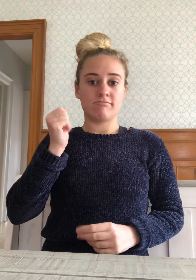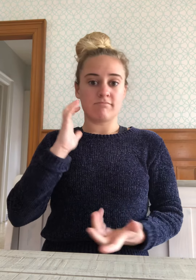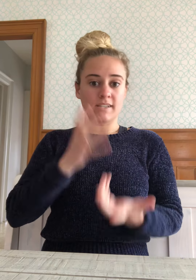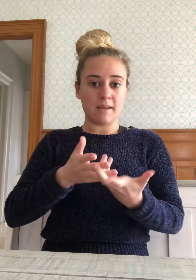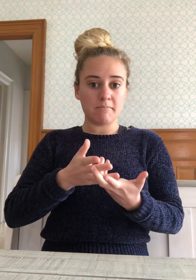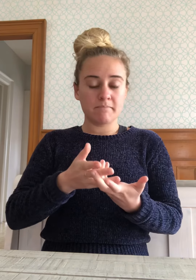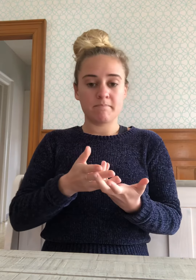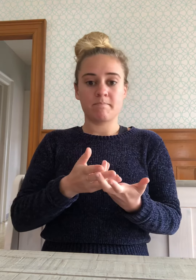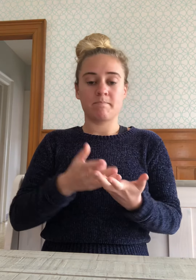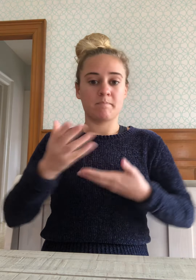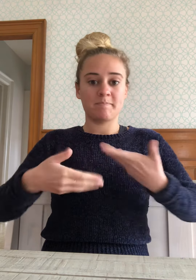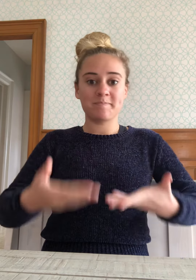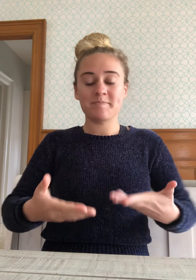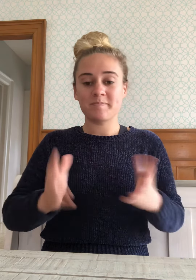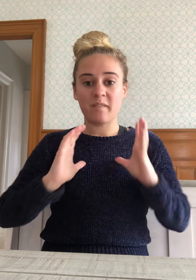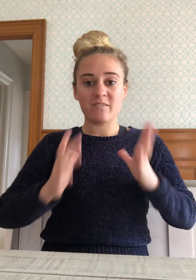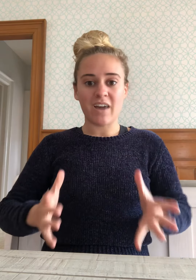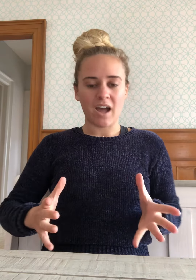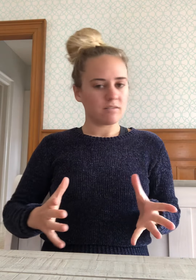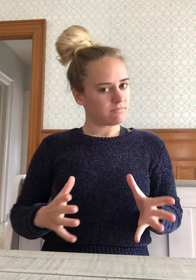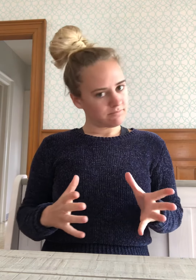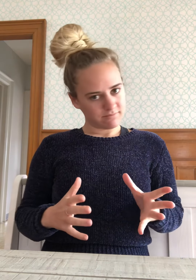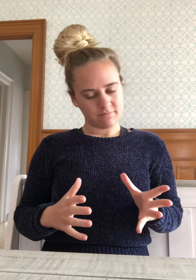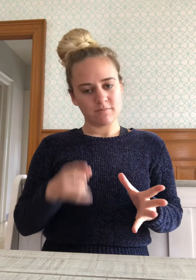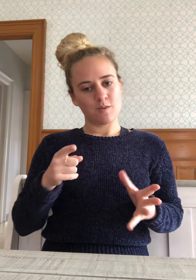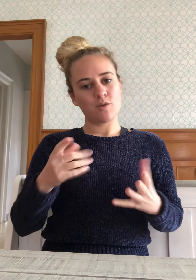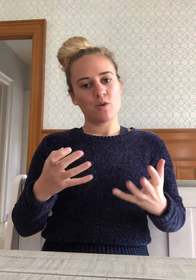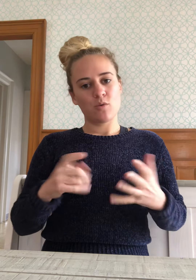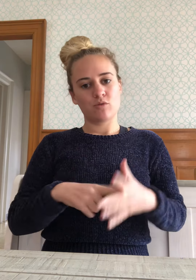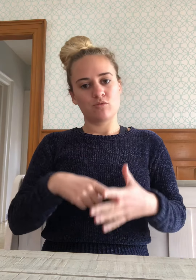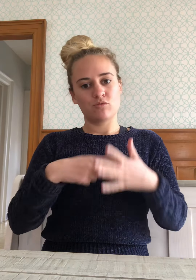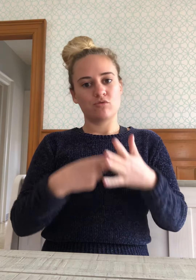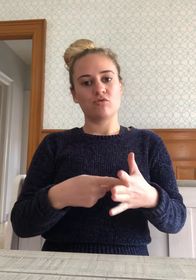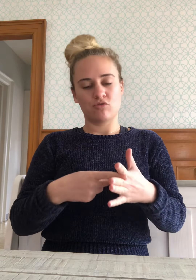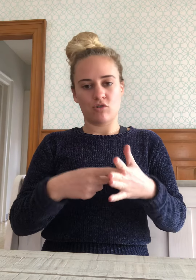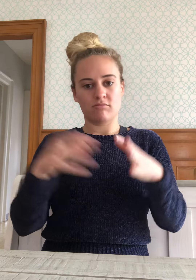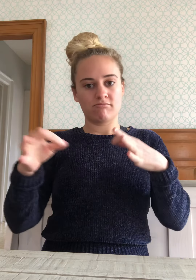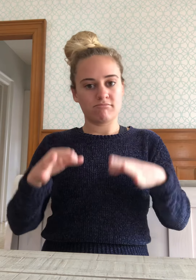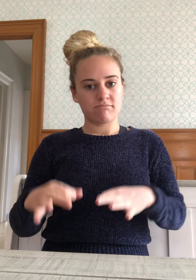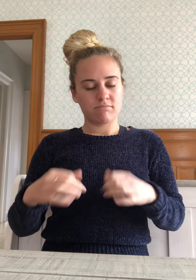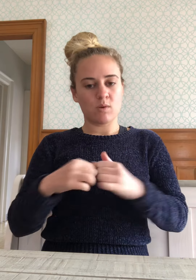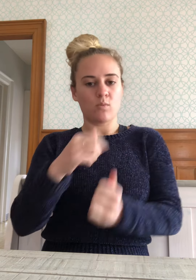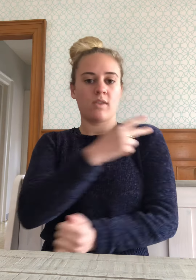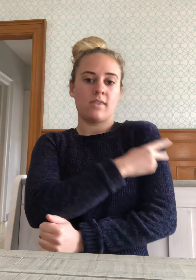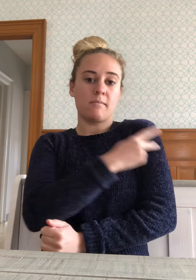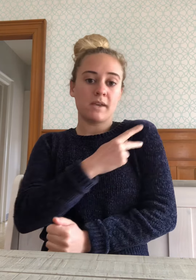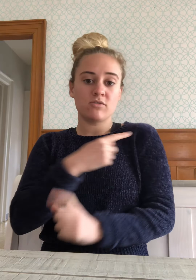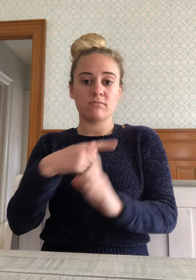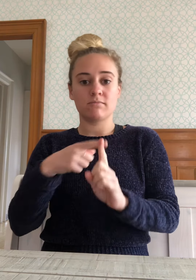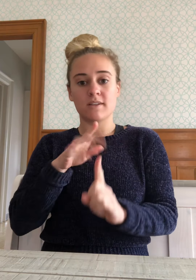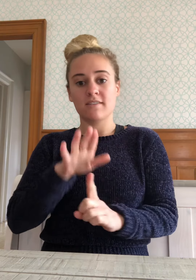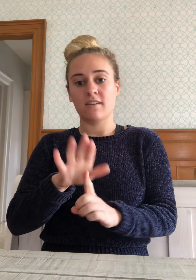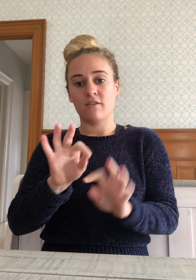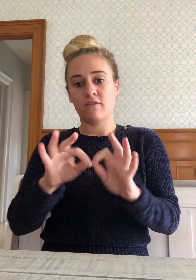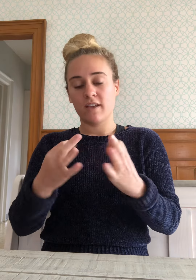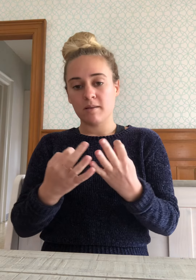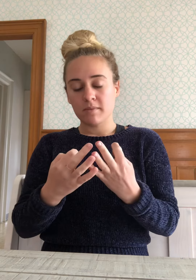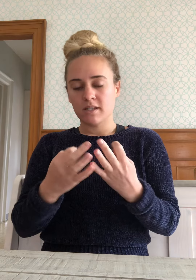new dentures. And you want to start setting the stage for that with the patient and the patient's family as early as the